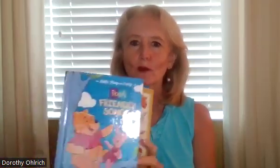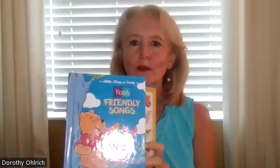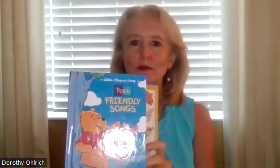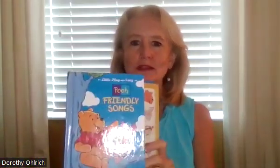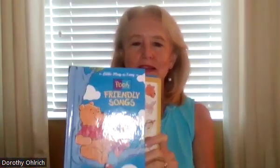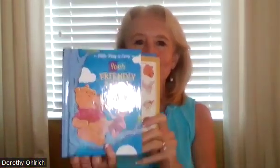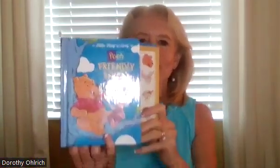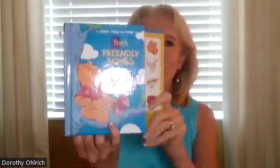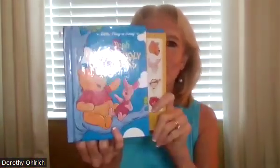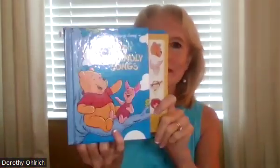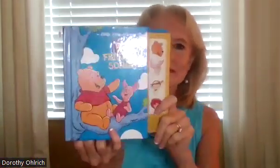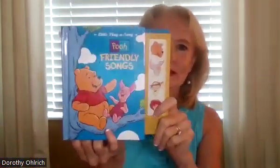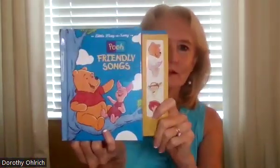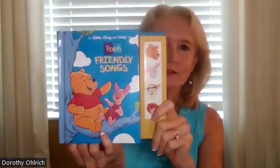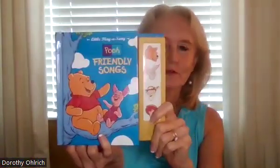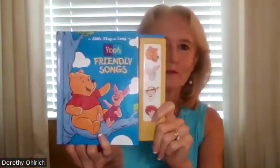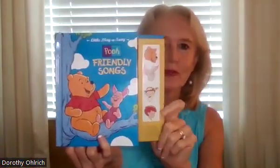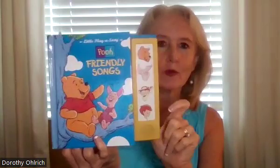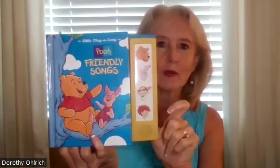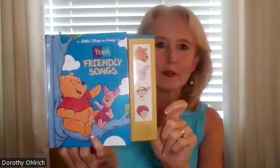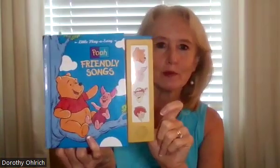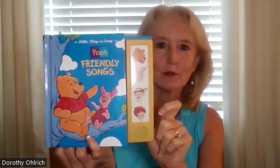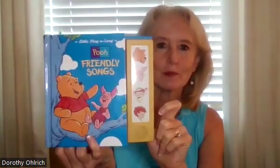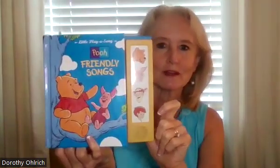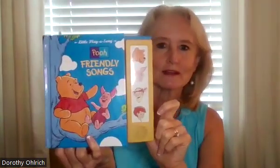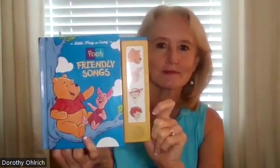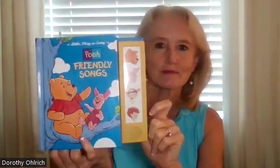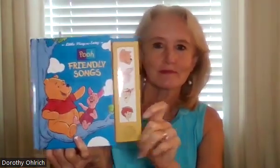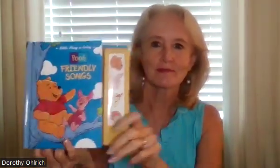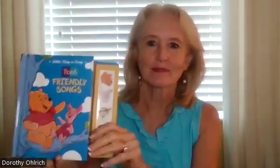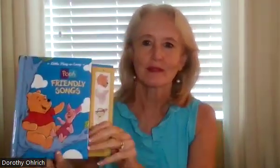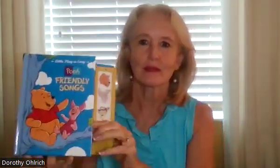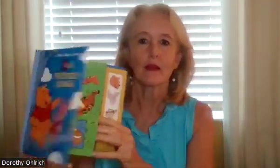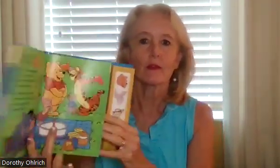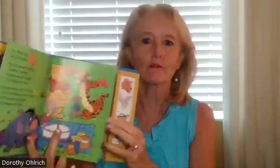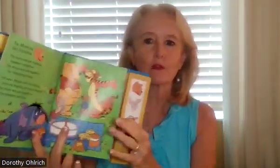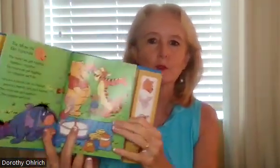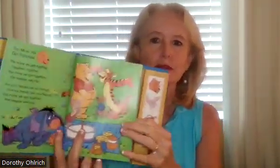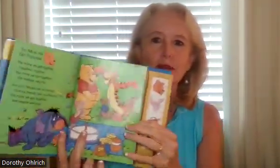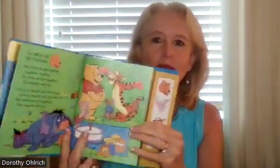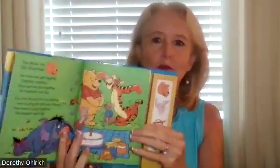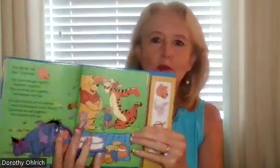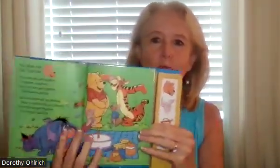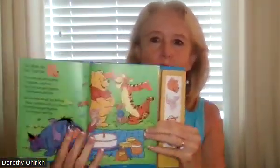we're going to sing 3 songs from the Winnie the Pooh book. The first one is going to